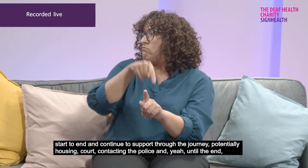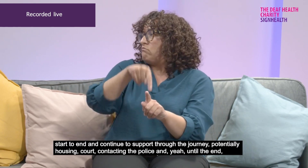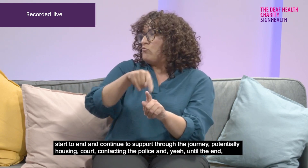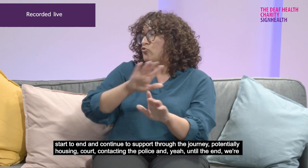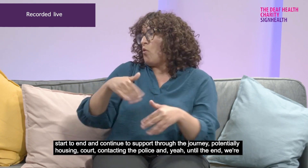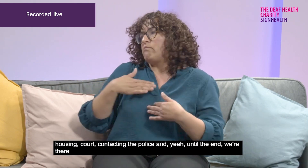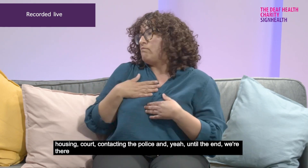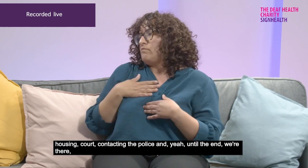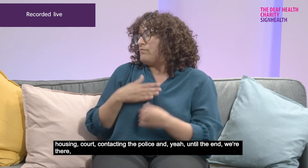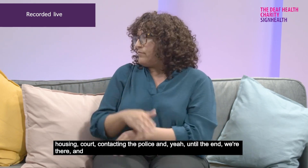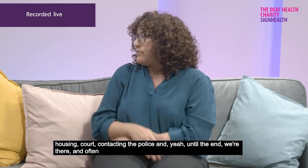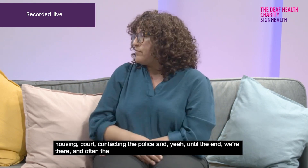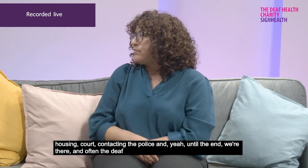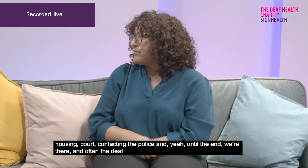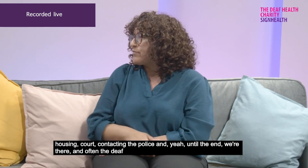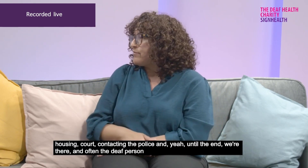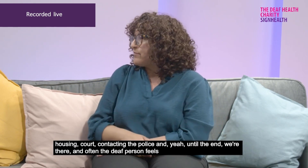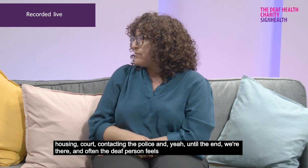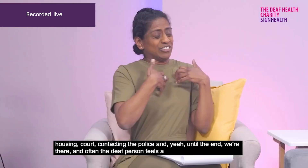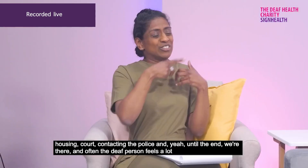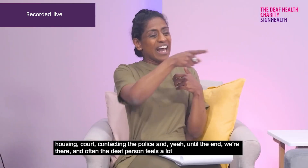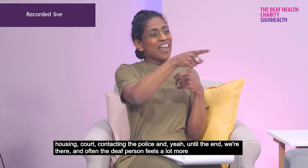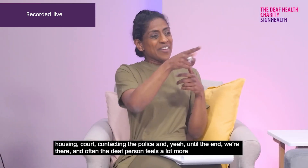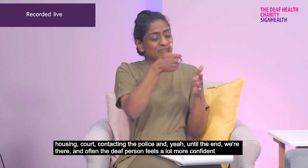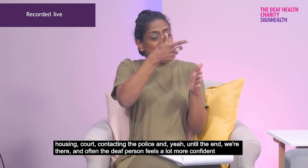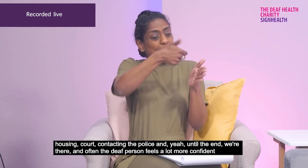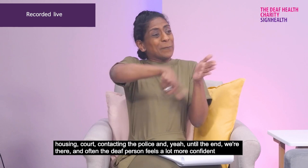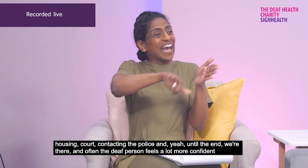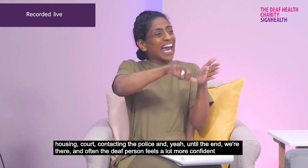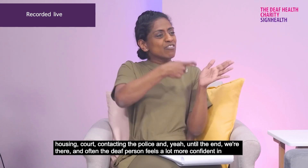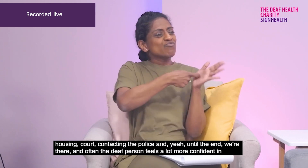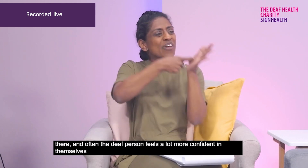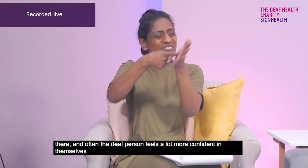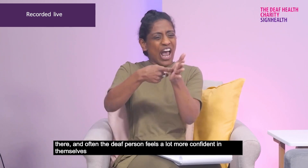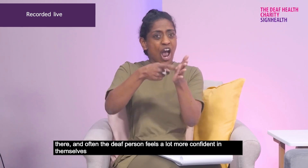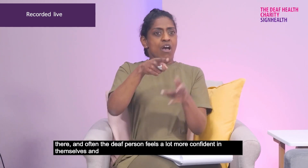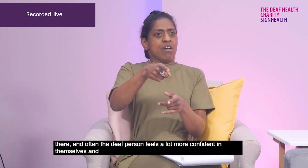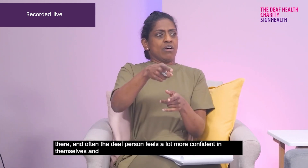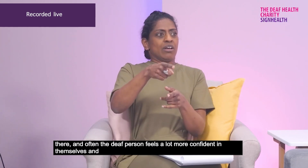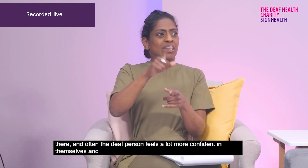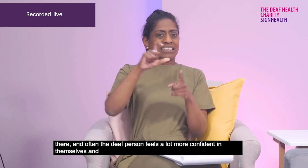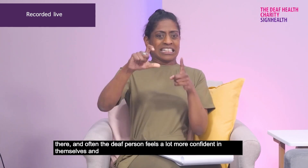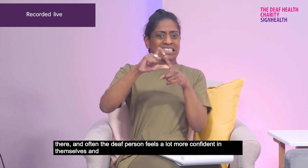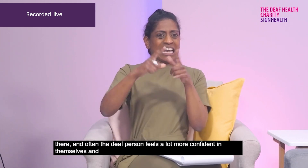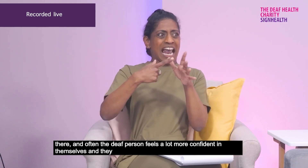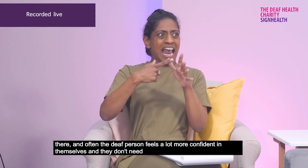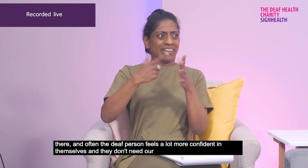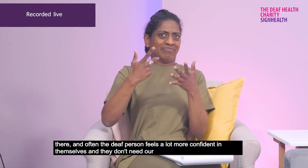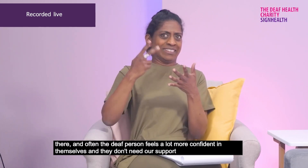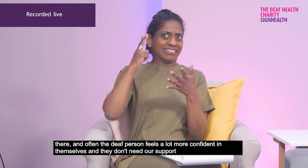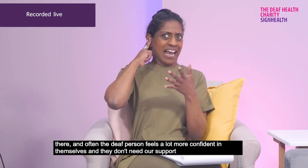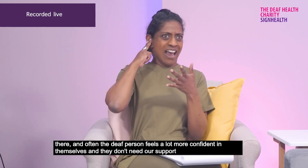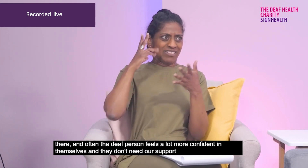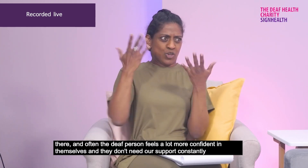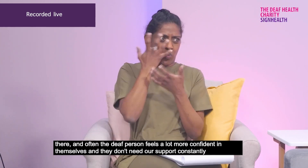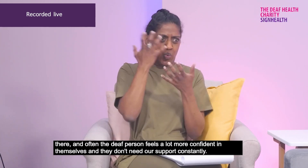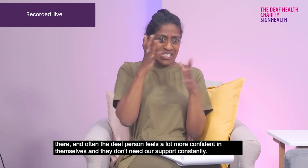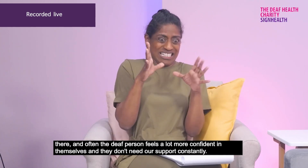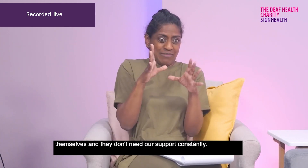end we're there. And often the deaf person feels a lot more confident in themselves and they don't need our support constantly.